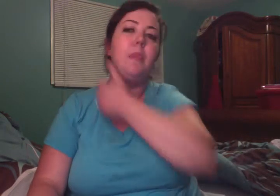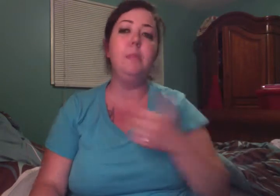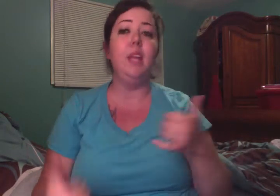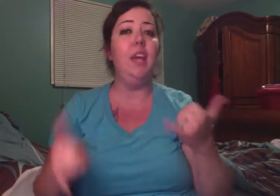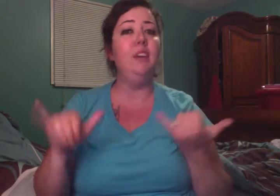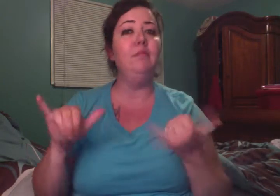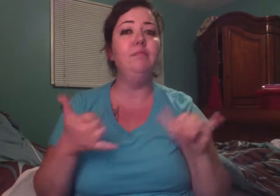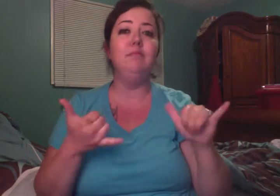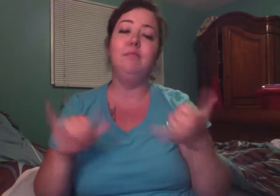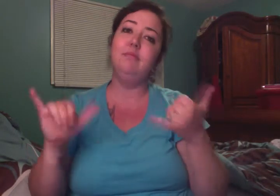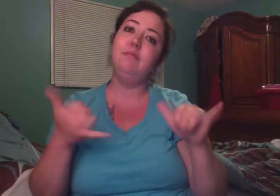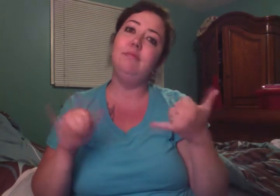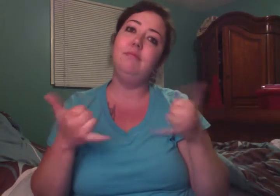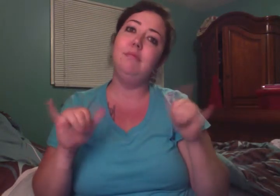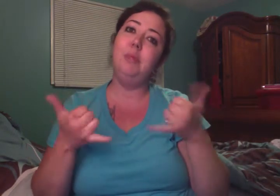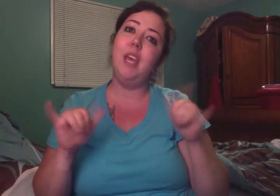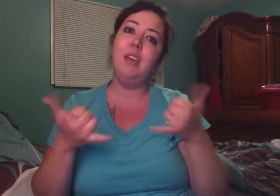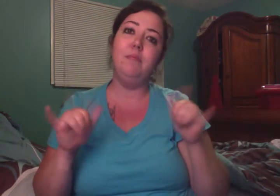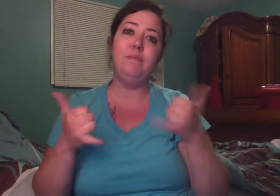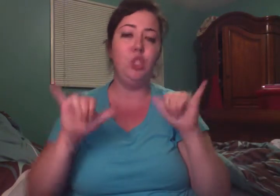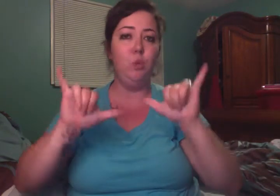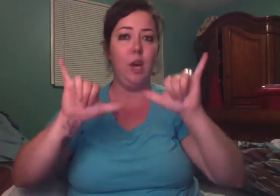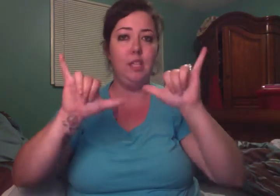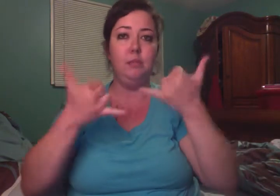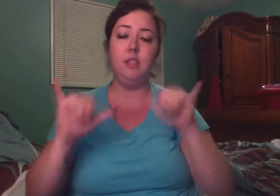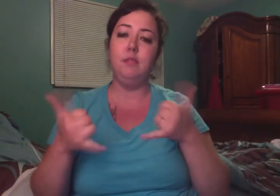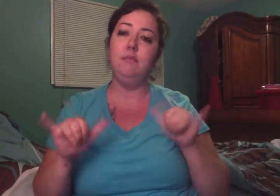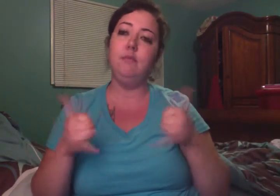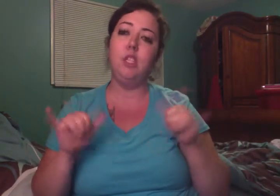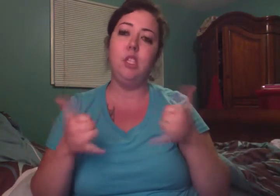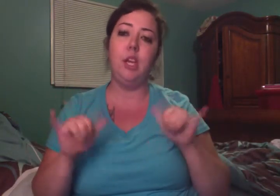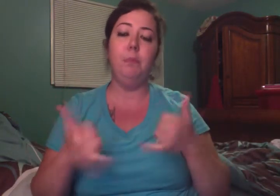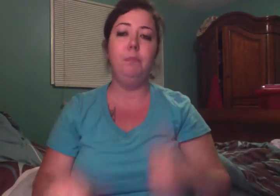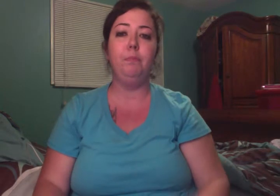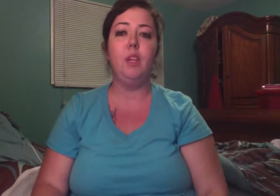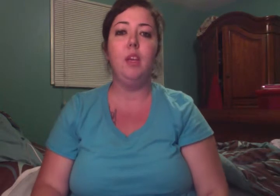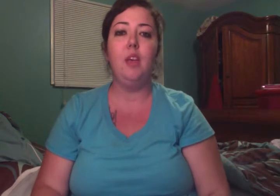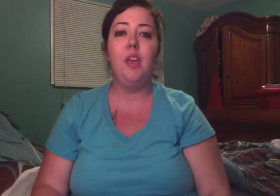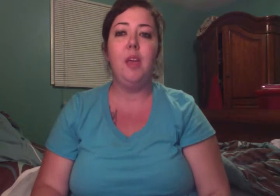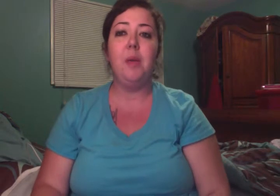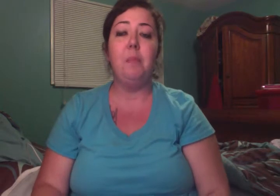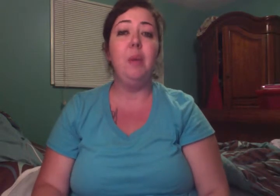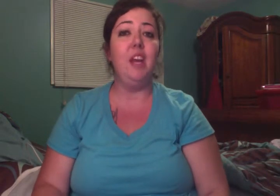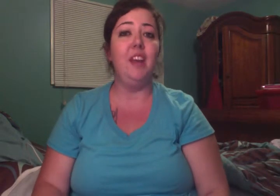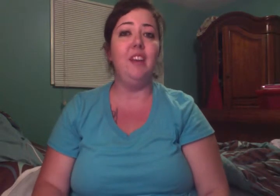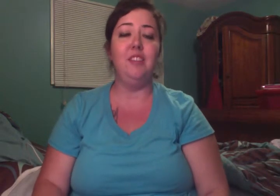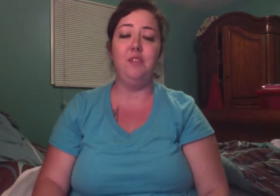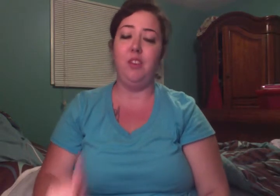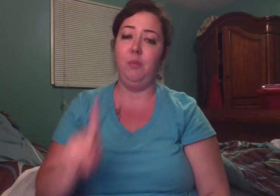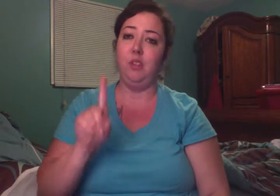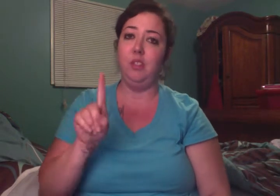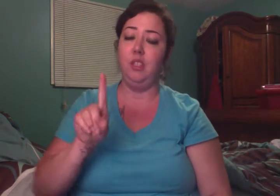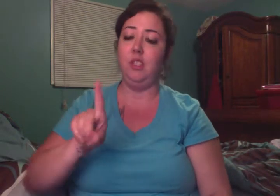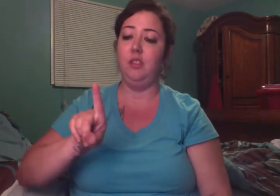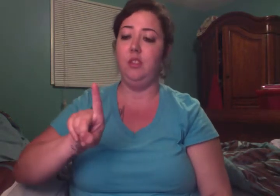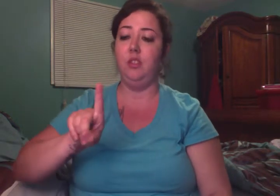Play. Play. Two Y symbols. Shake them. Banana is a fun one because you use your